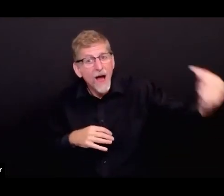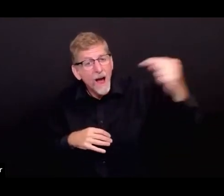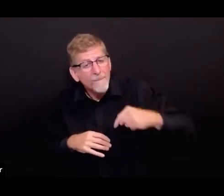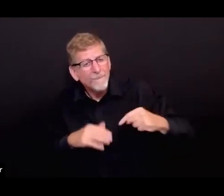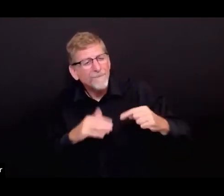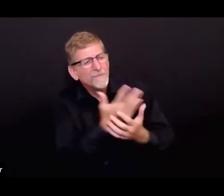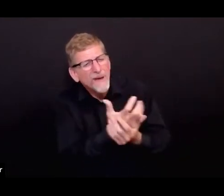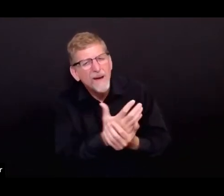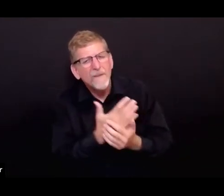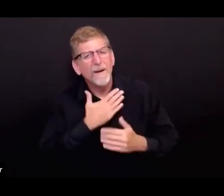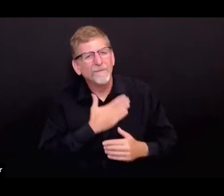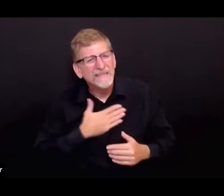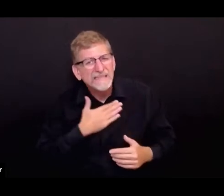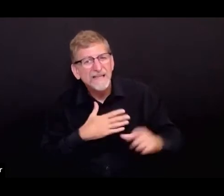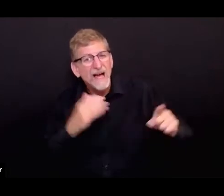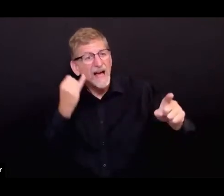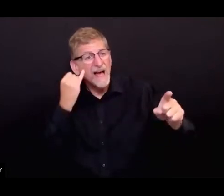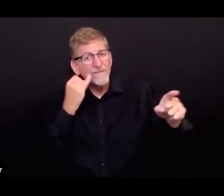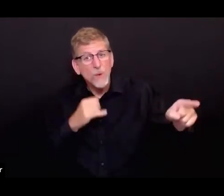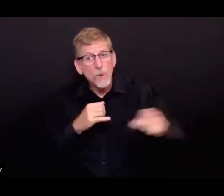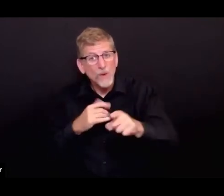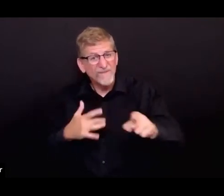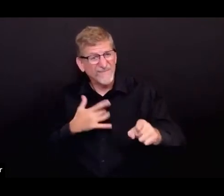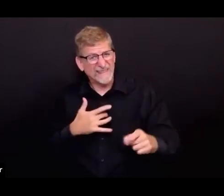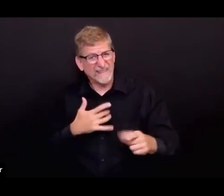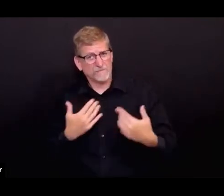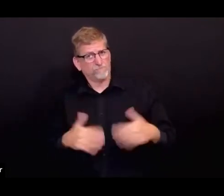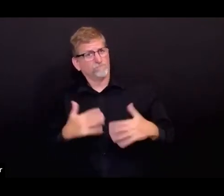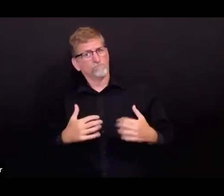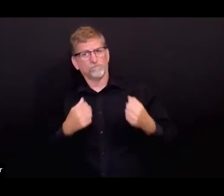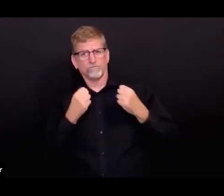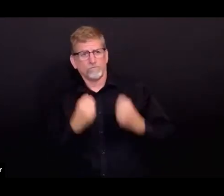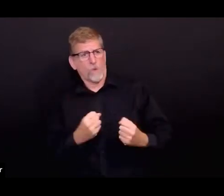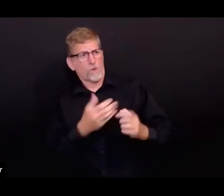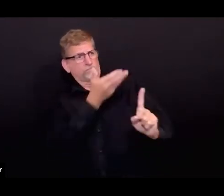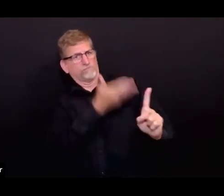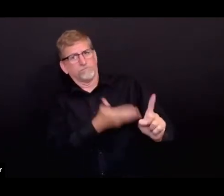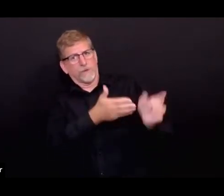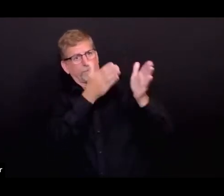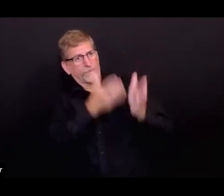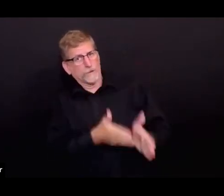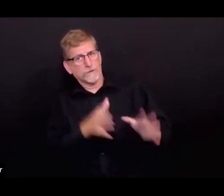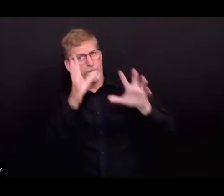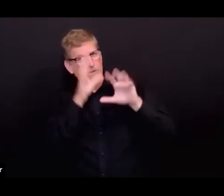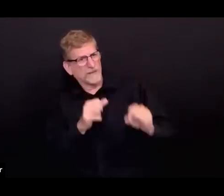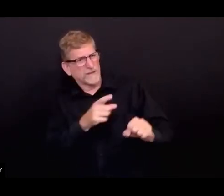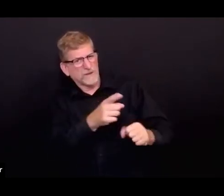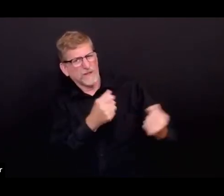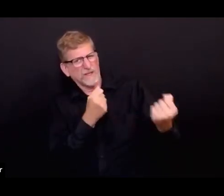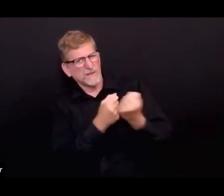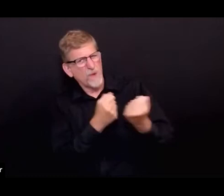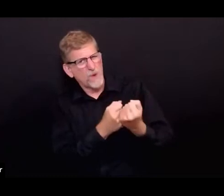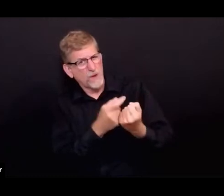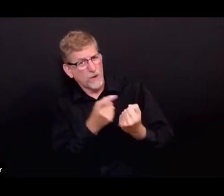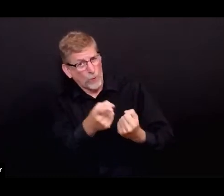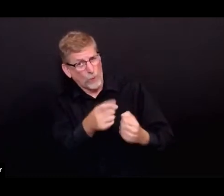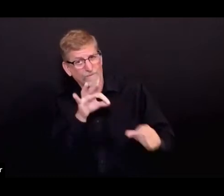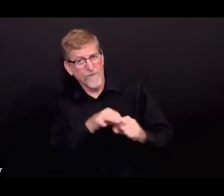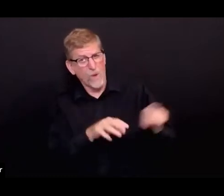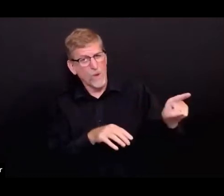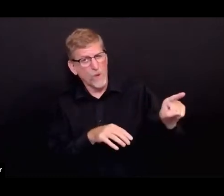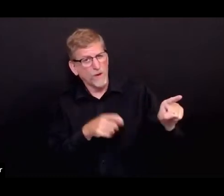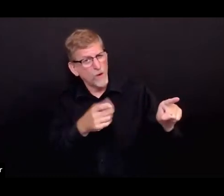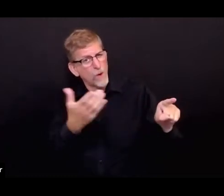go vote for him. If you need to hear him speak, just Google it and watch a speech on your